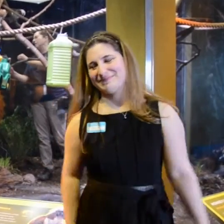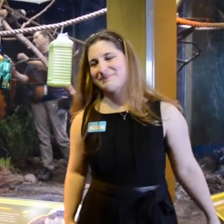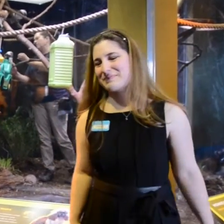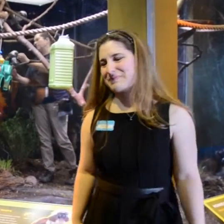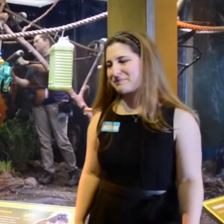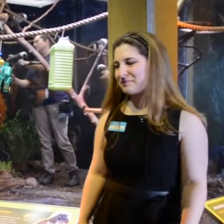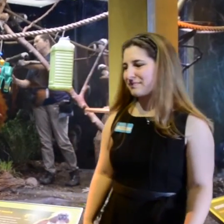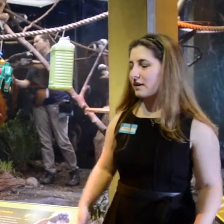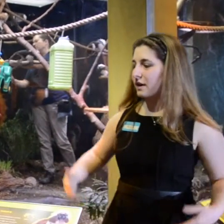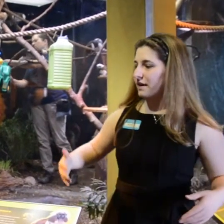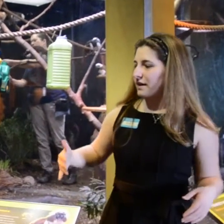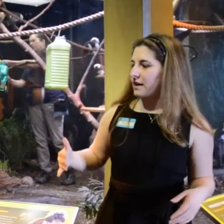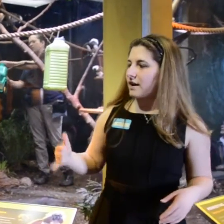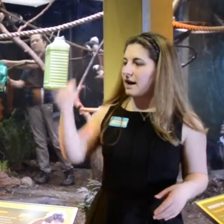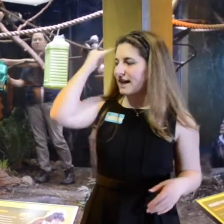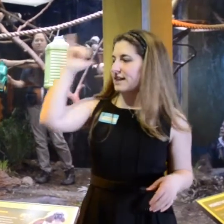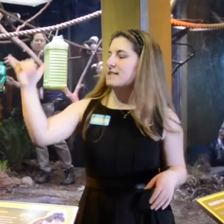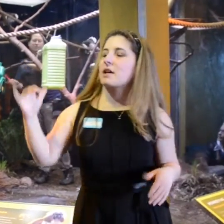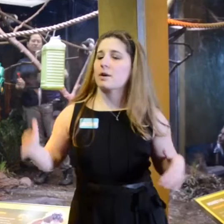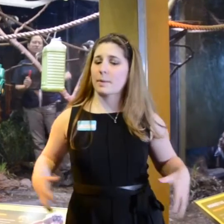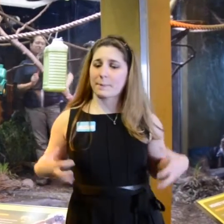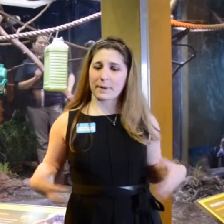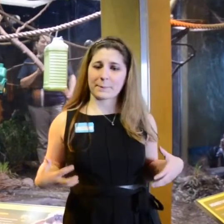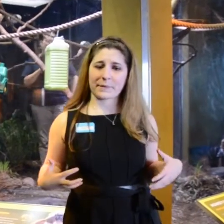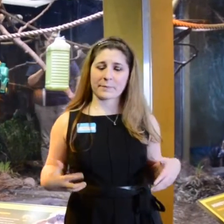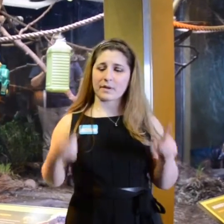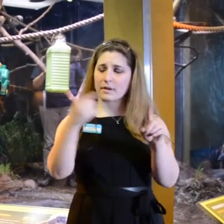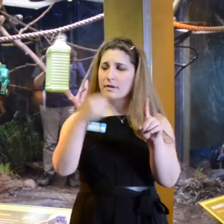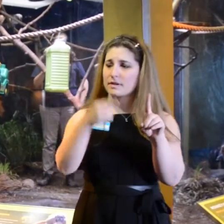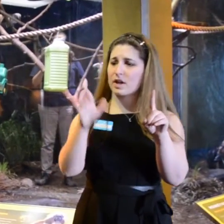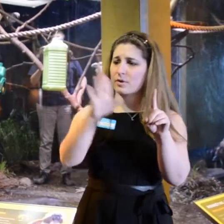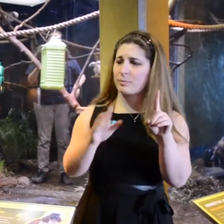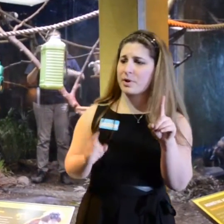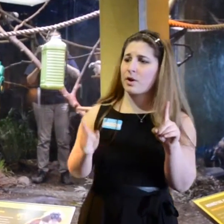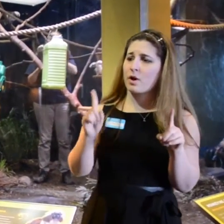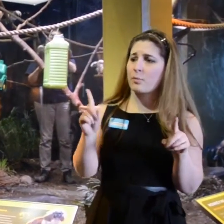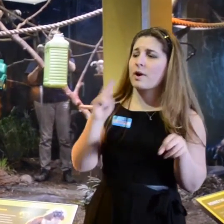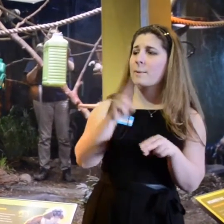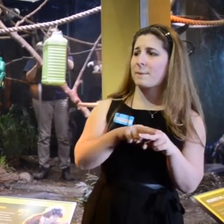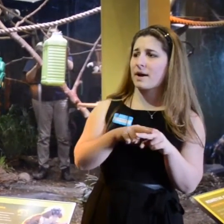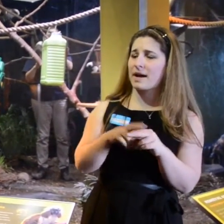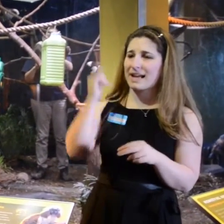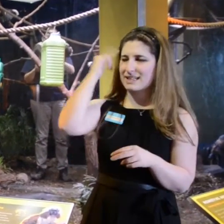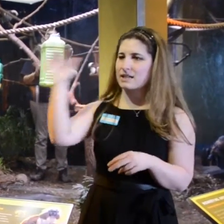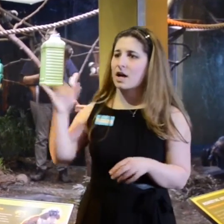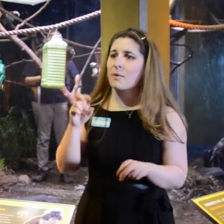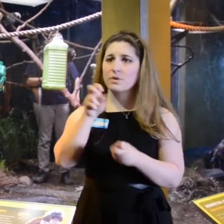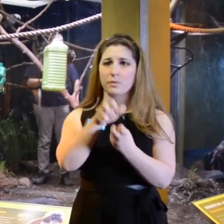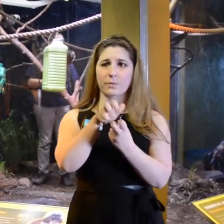Cotton-top tamarinds are a type of monkey and they typically weigh less than a pound. That's about the size of a squirrel.